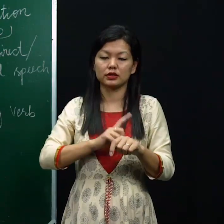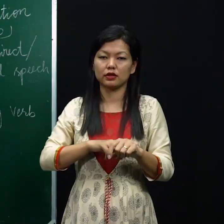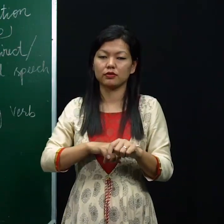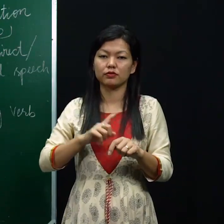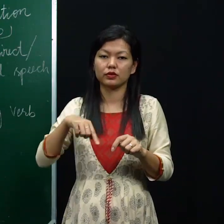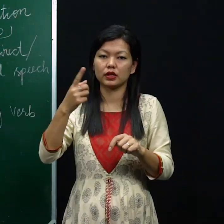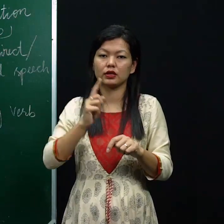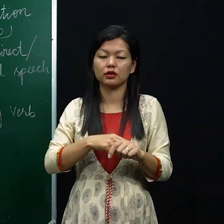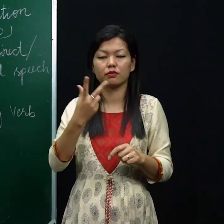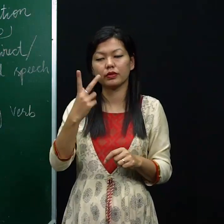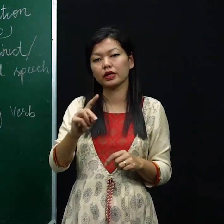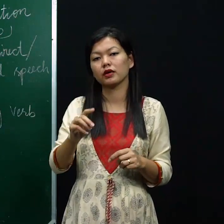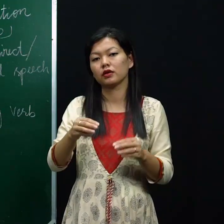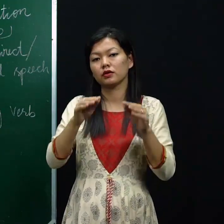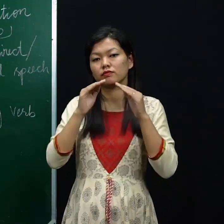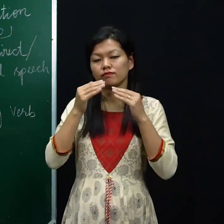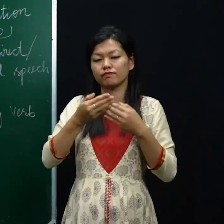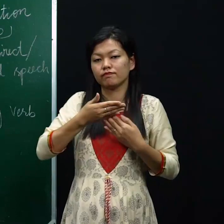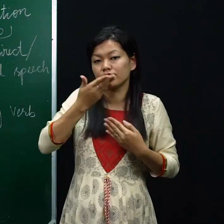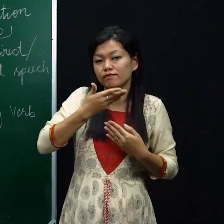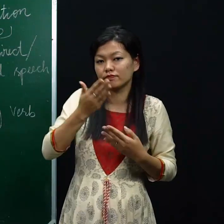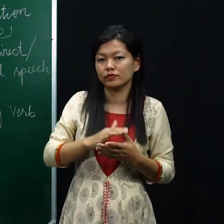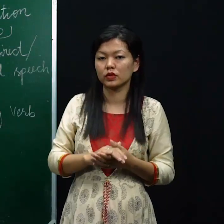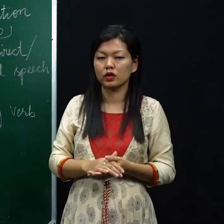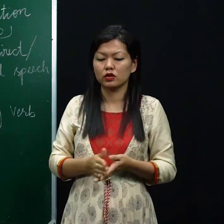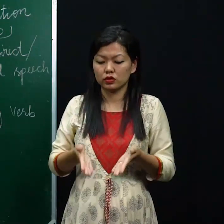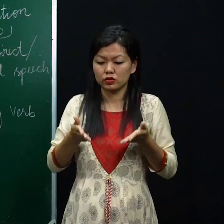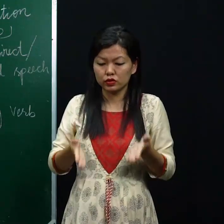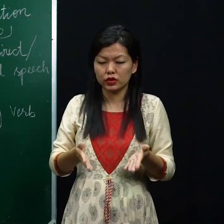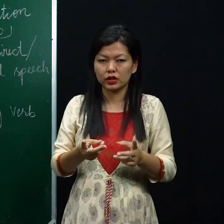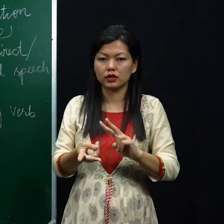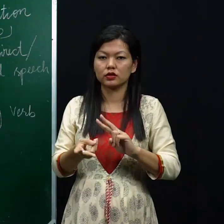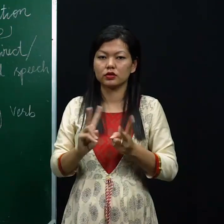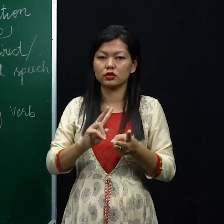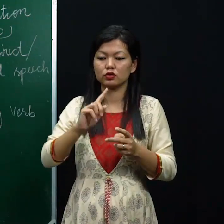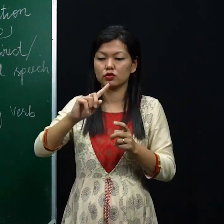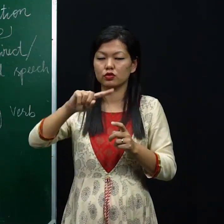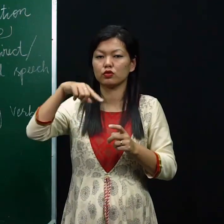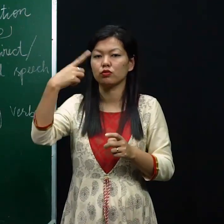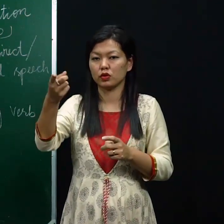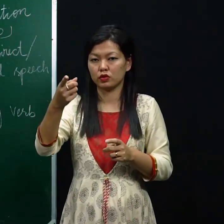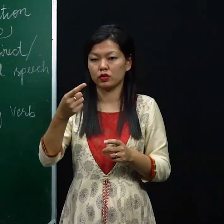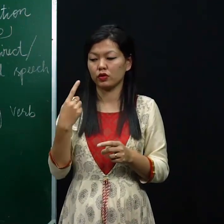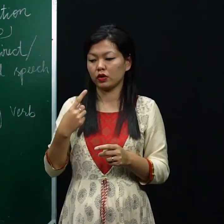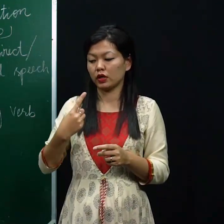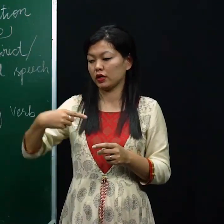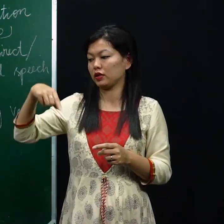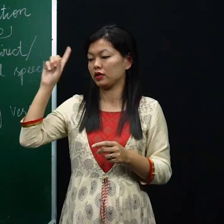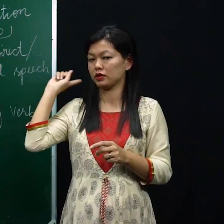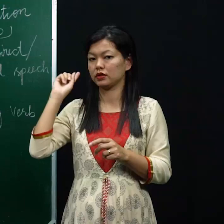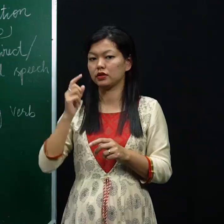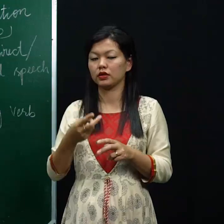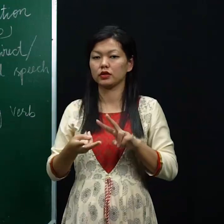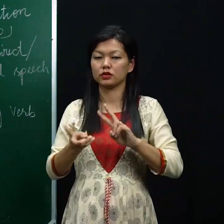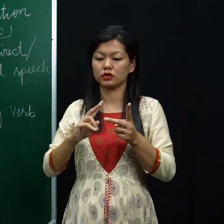day, and yesterday would be changed to previous day. There are some words that you need to make changes here. And I want you to pay a